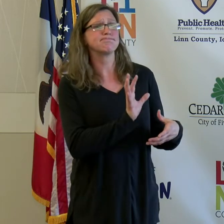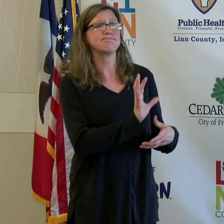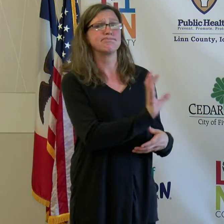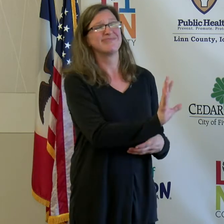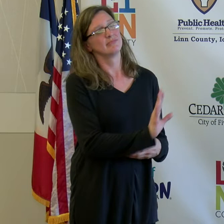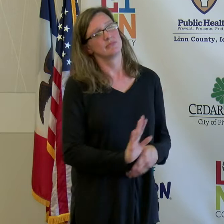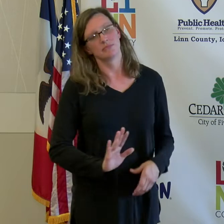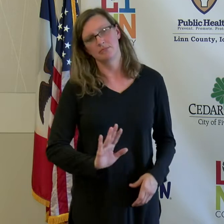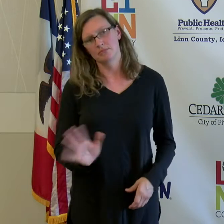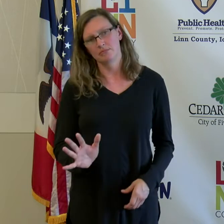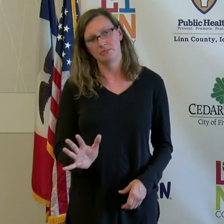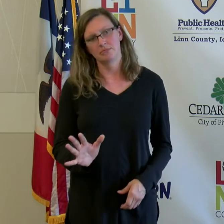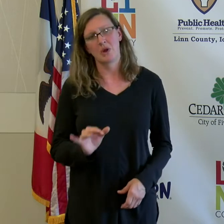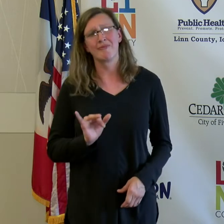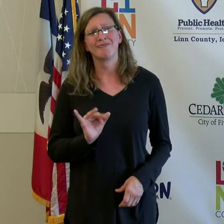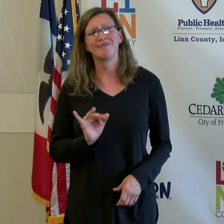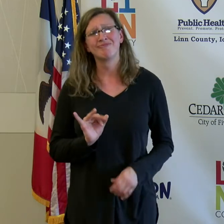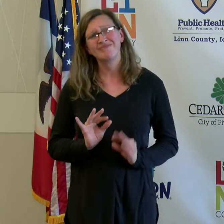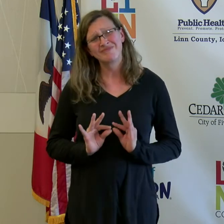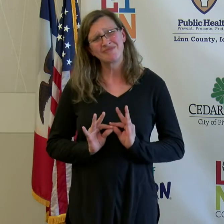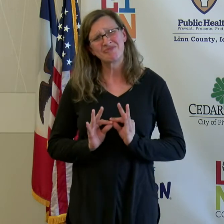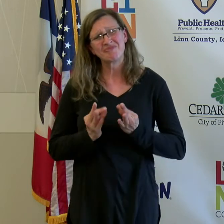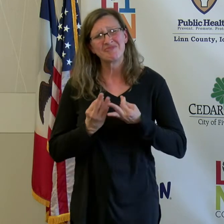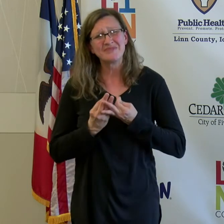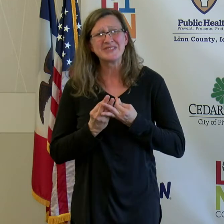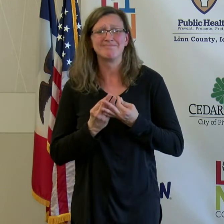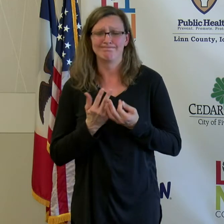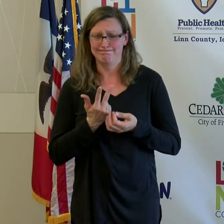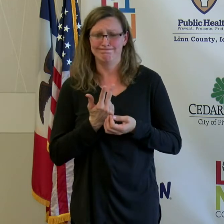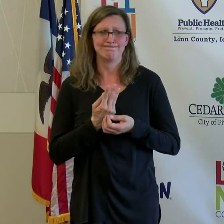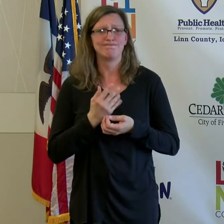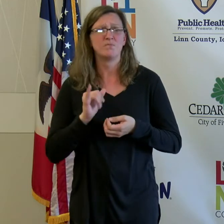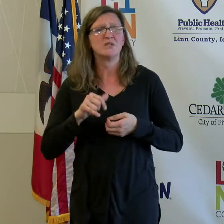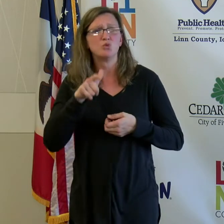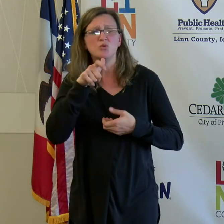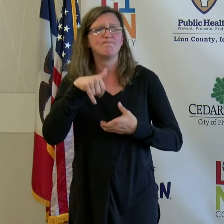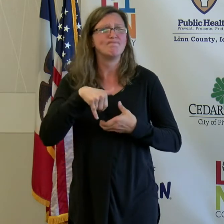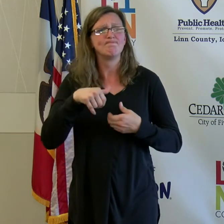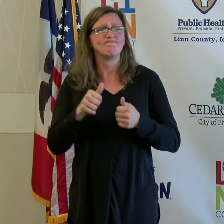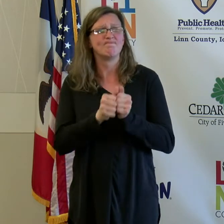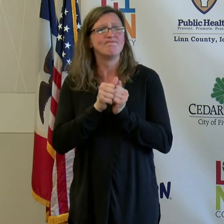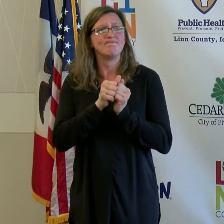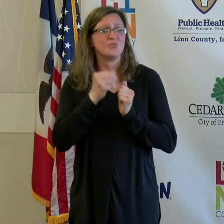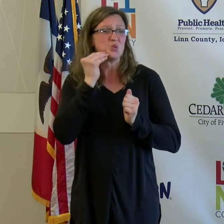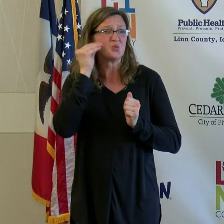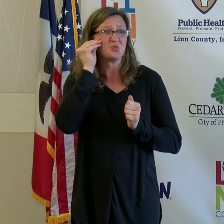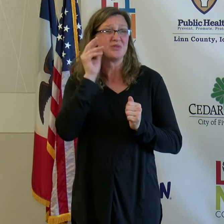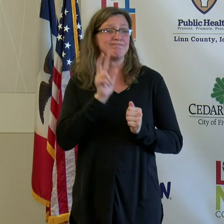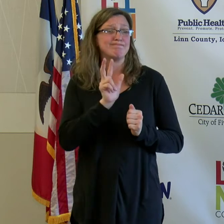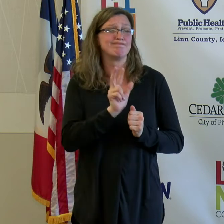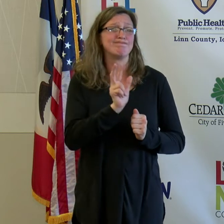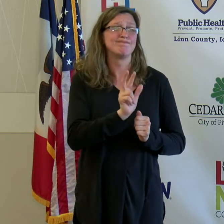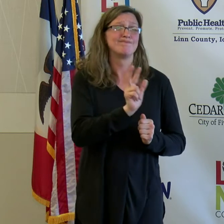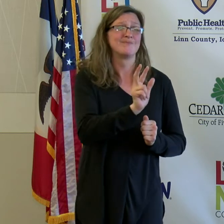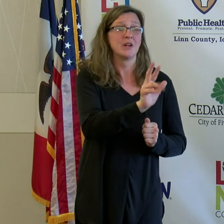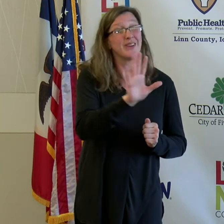household. Even though you are outdoors, the virus can still spread to others.